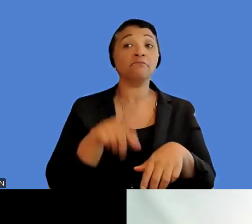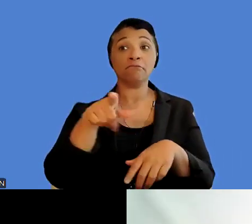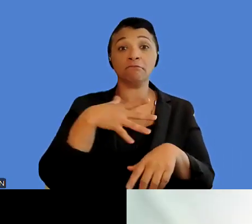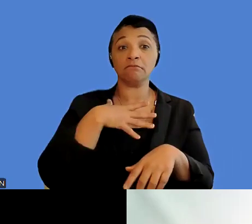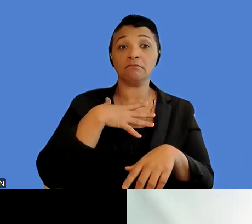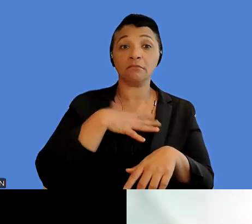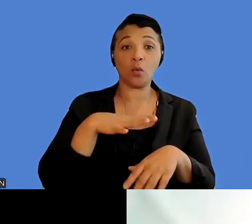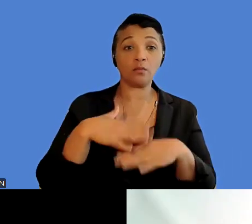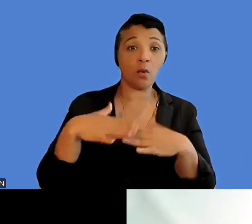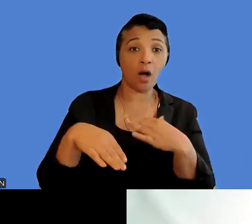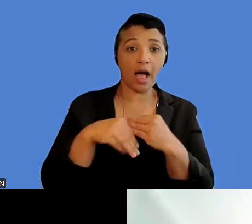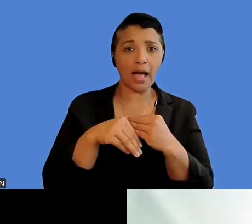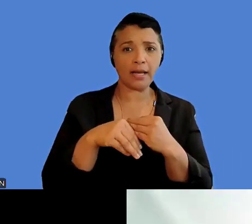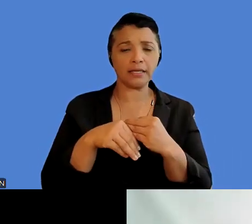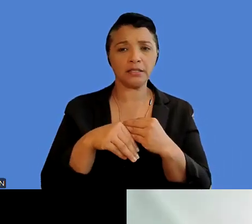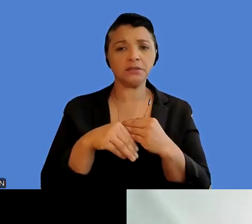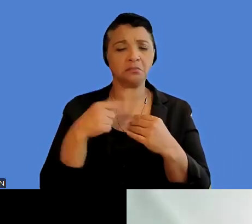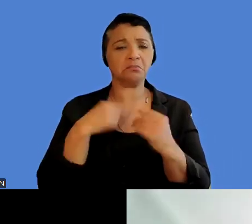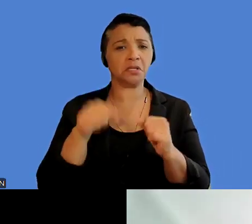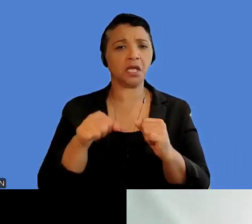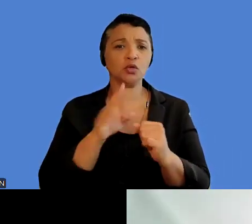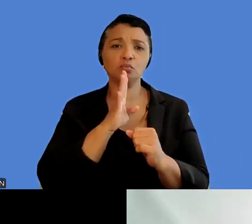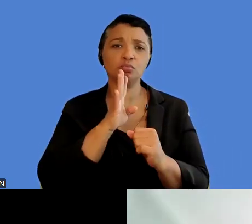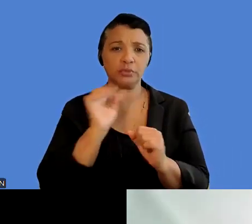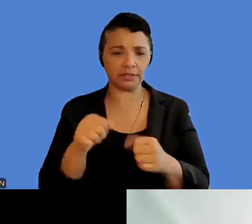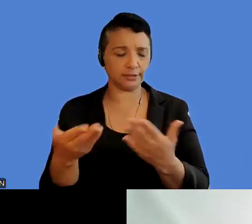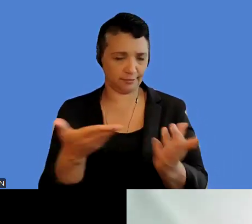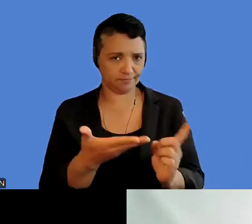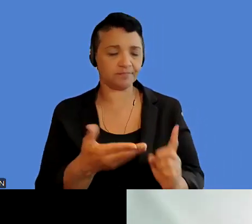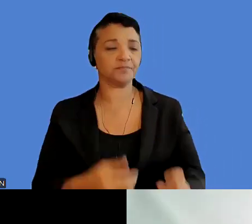to expand I can add. substantially. Yes, definitely.